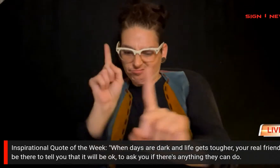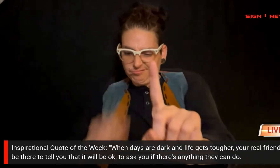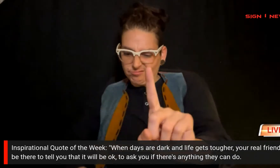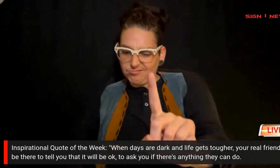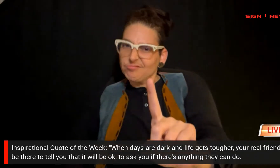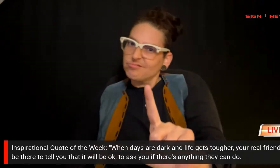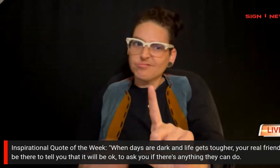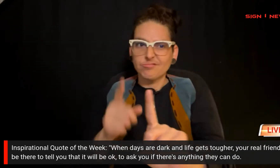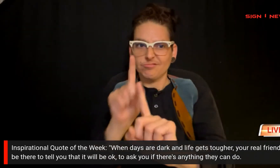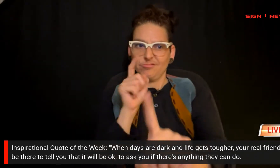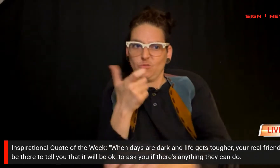watching you